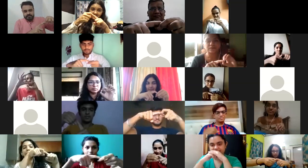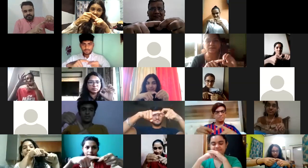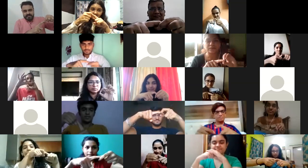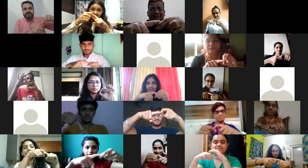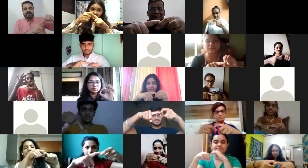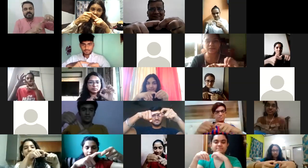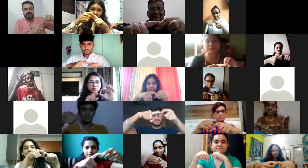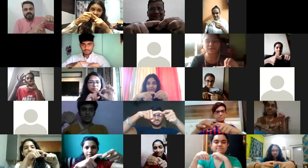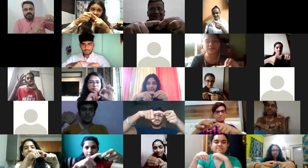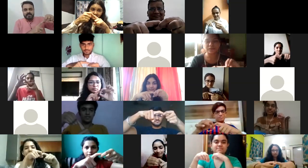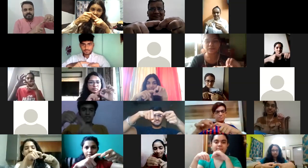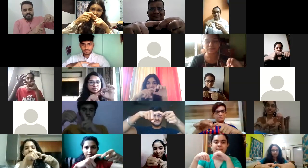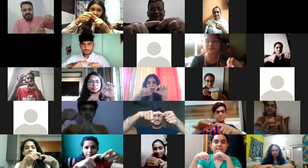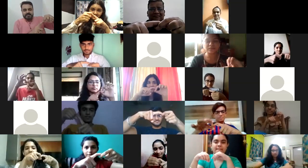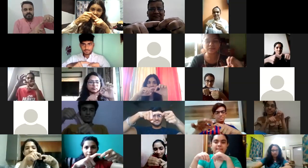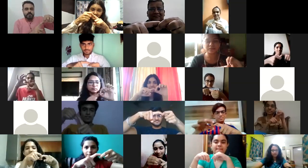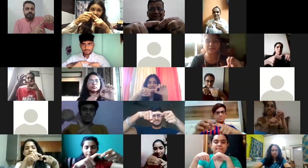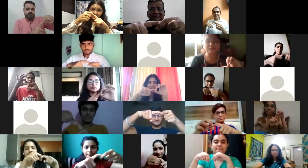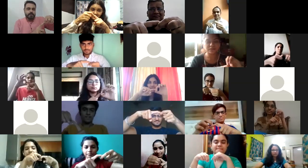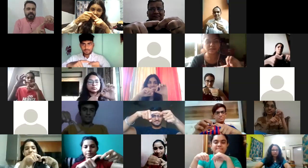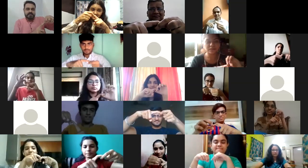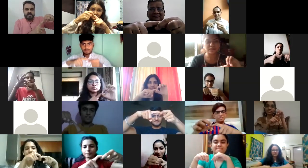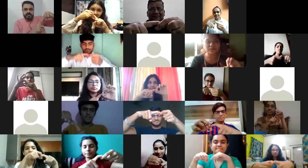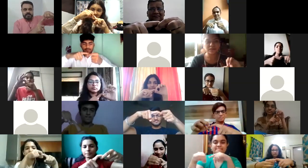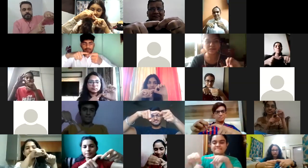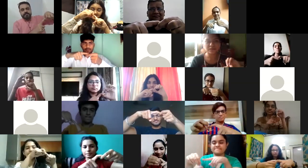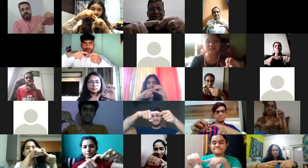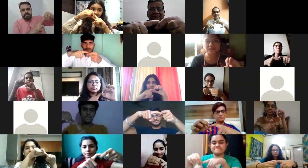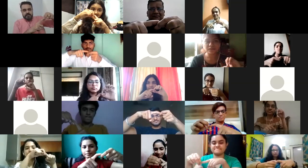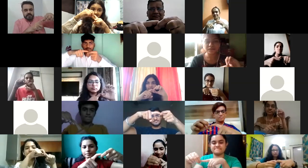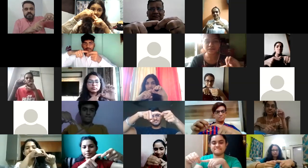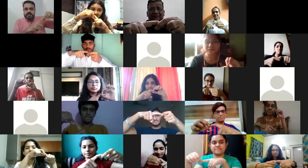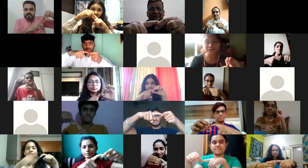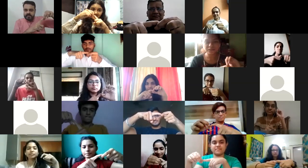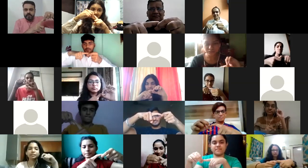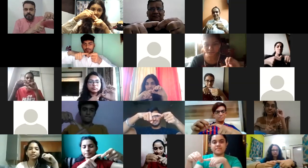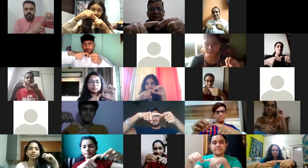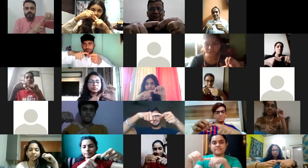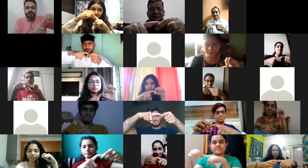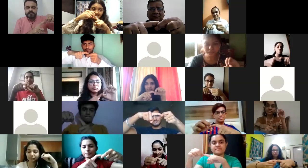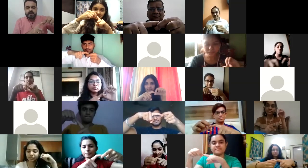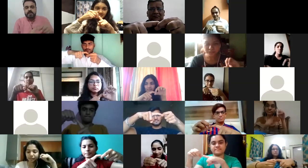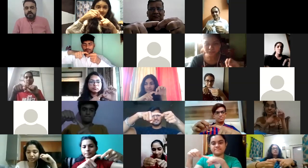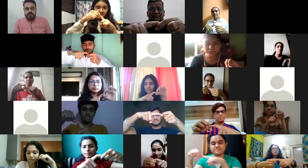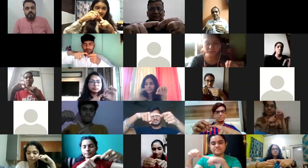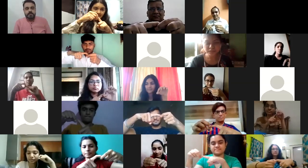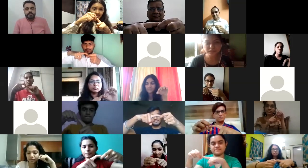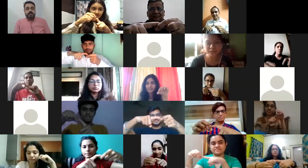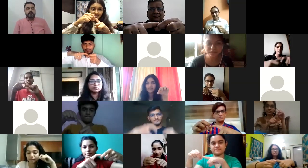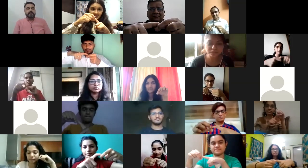Yes. Okay. So what Mr. Gopal is saying is, this is sign for Q. So there is a